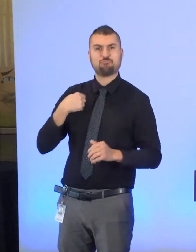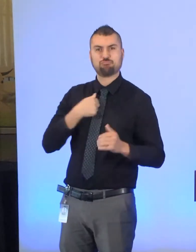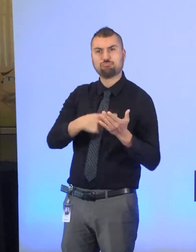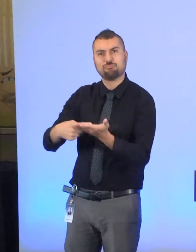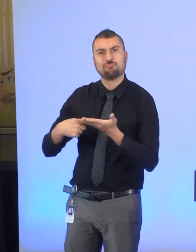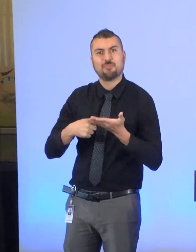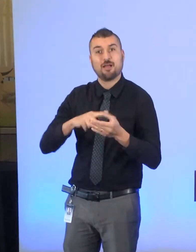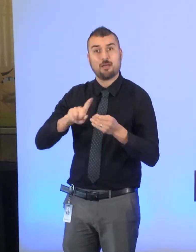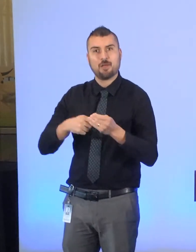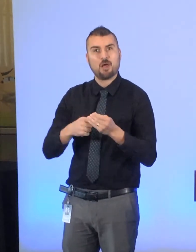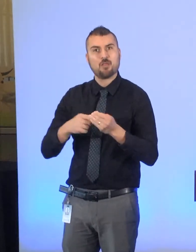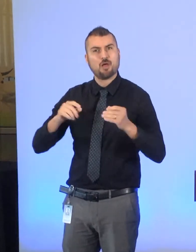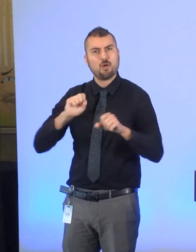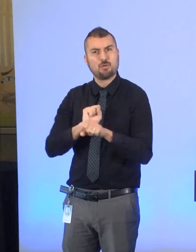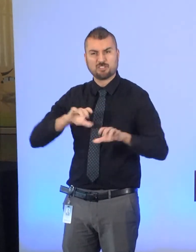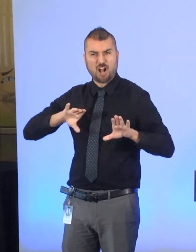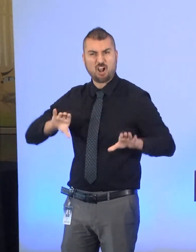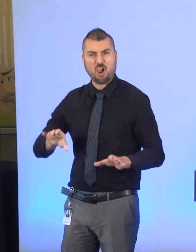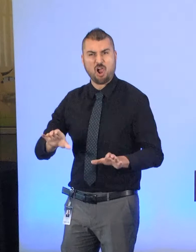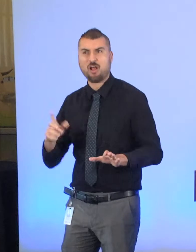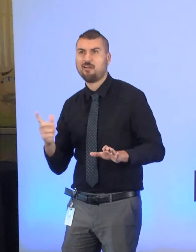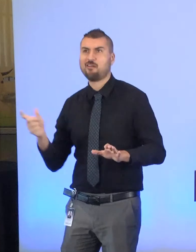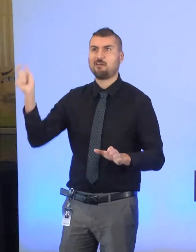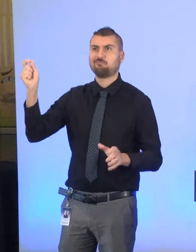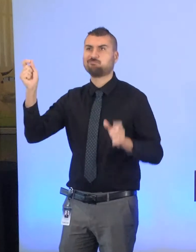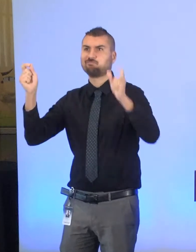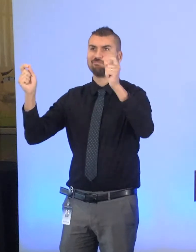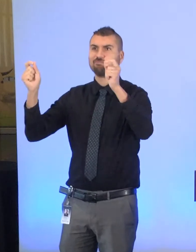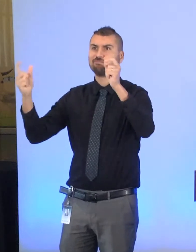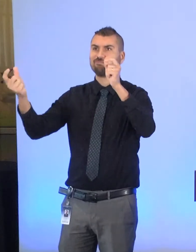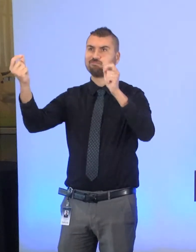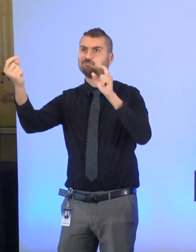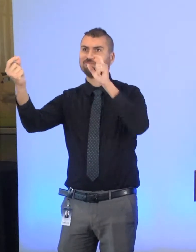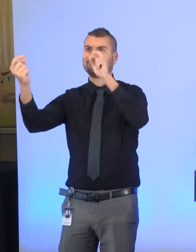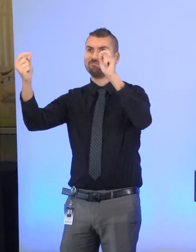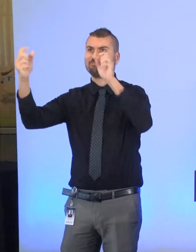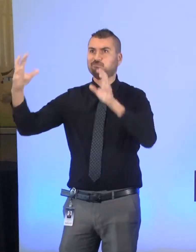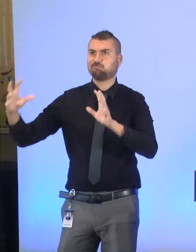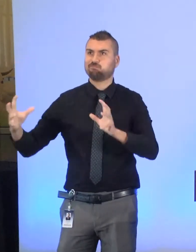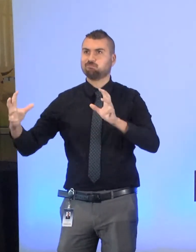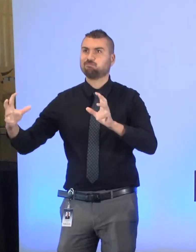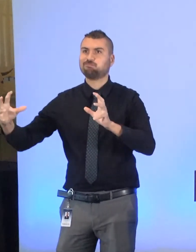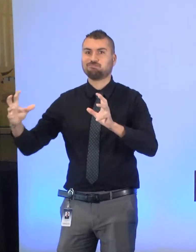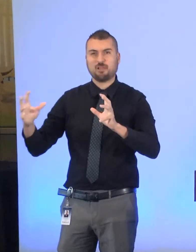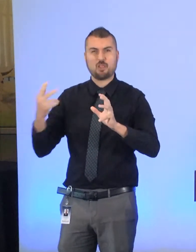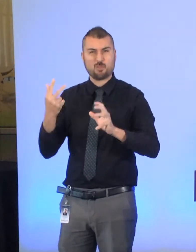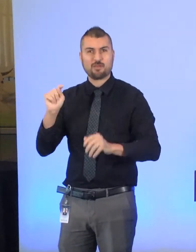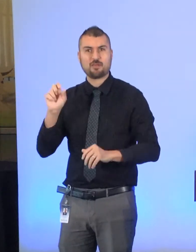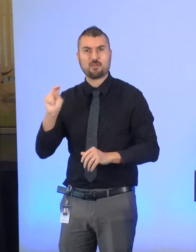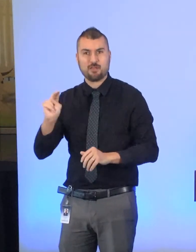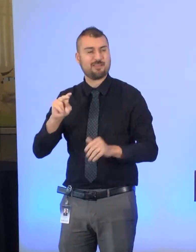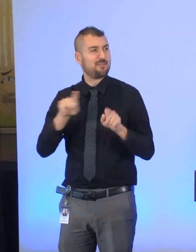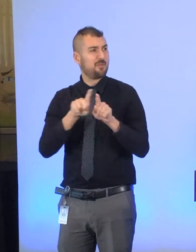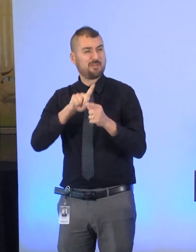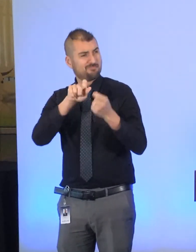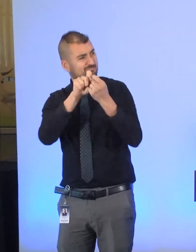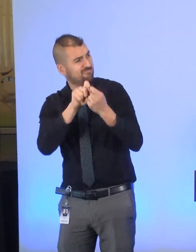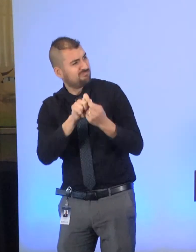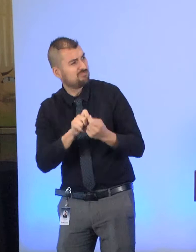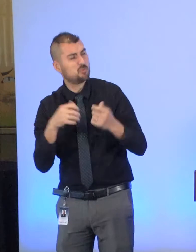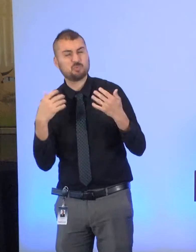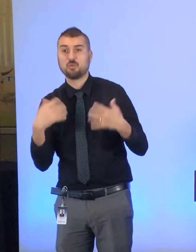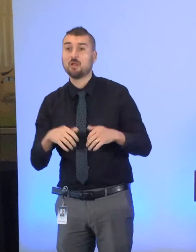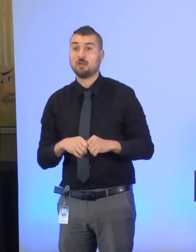actually hang this 3-ton sculpture and the details in that. So Dr.